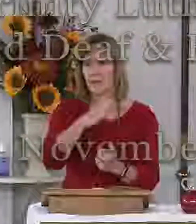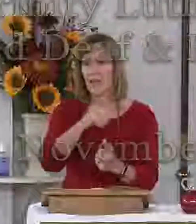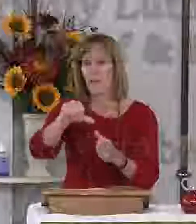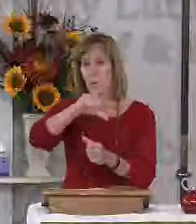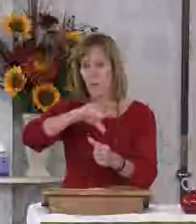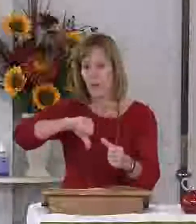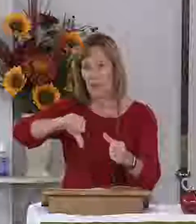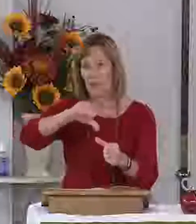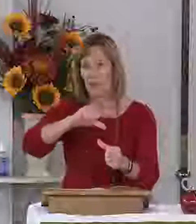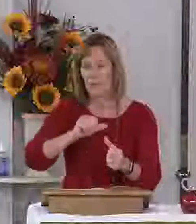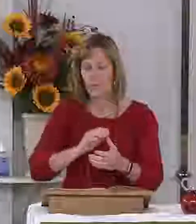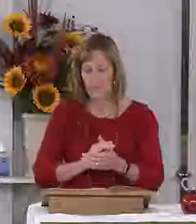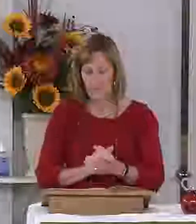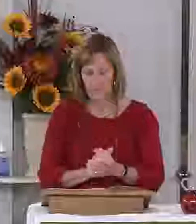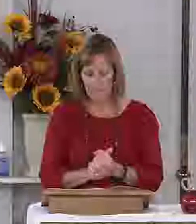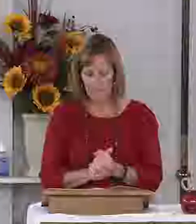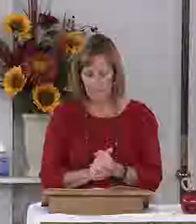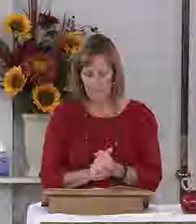one another.